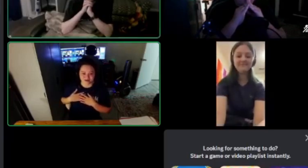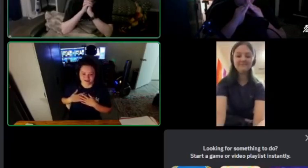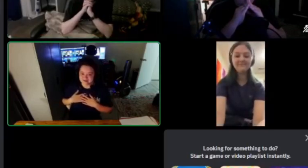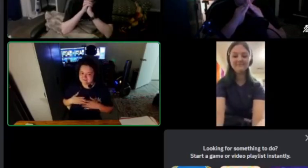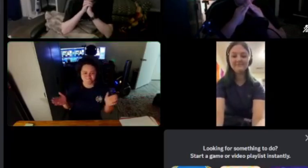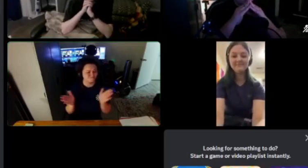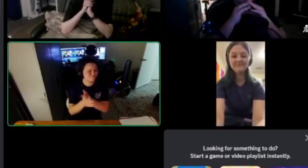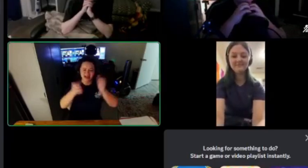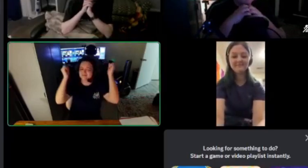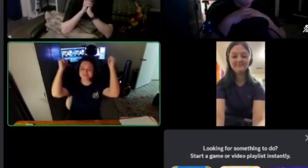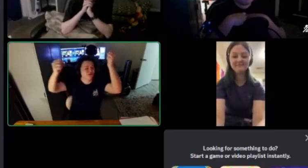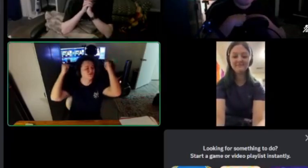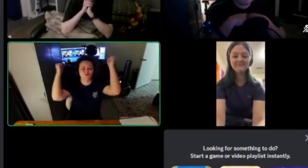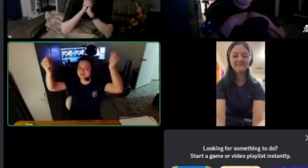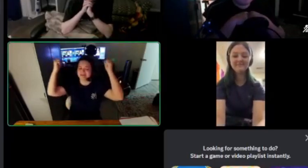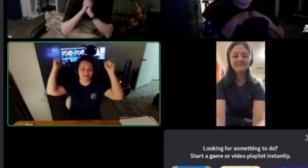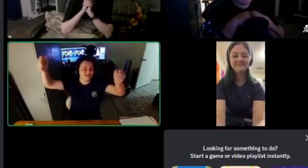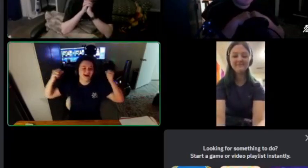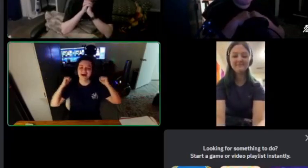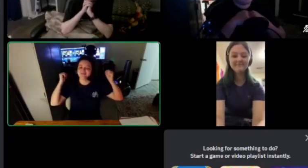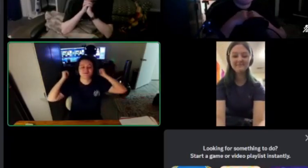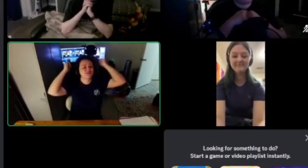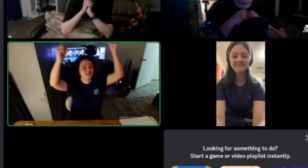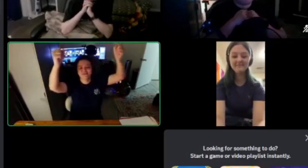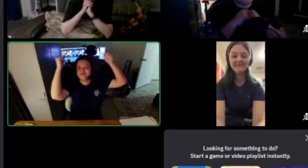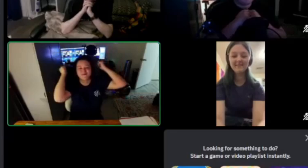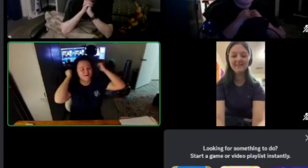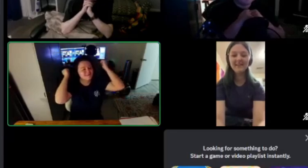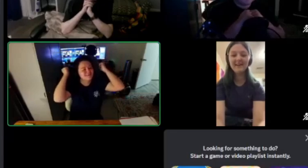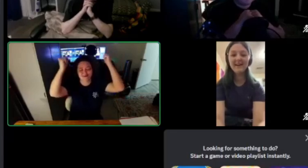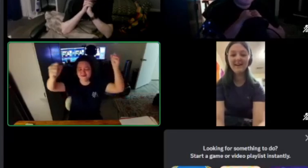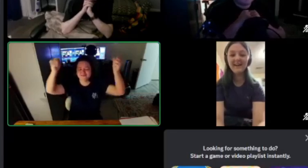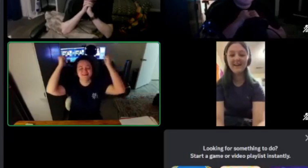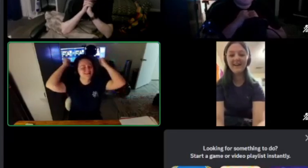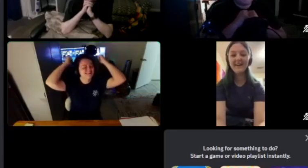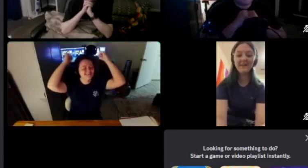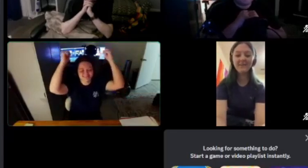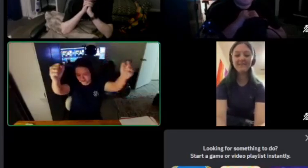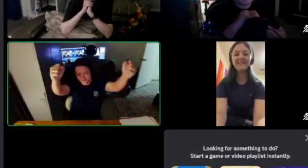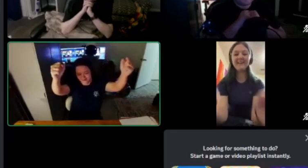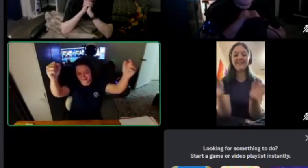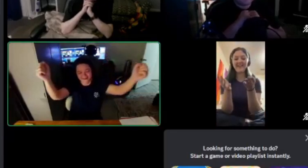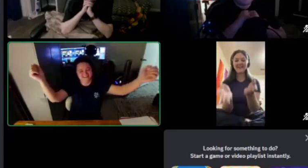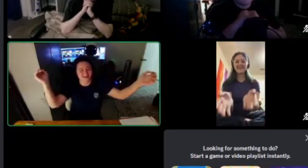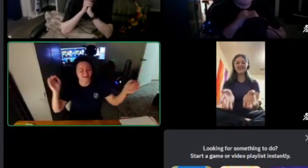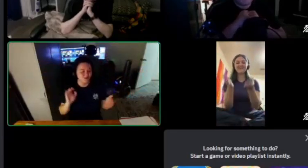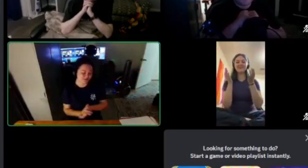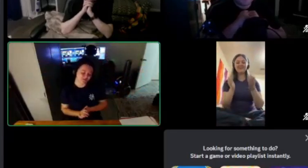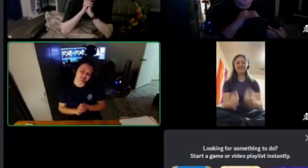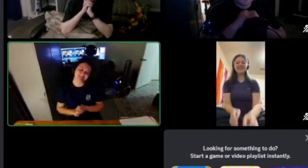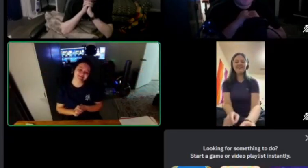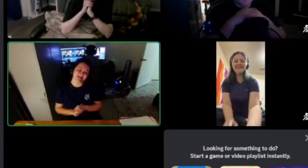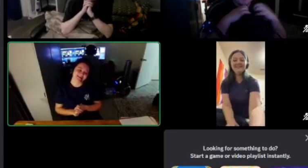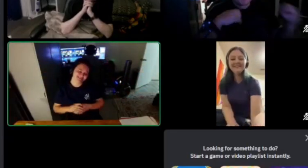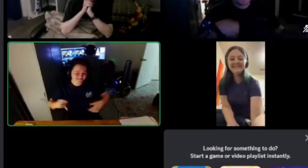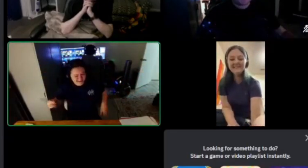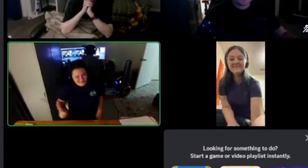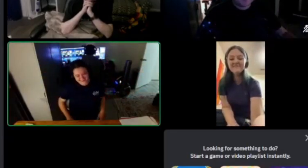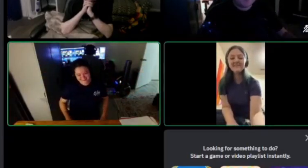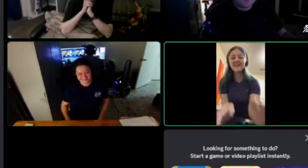break, absolutely, I will cheer you on so hard as I am also resting my hands. I